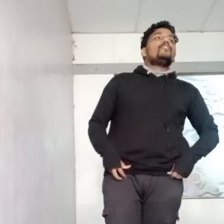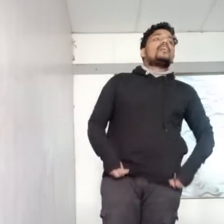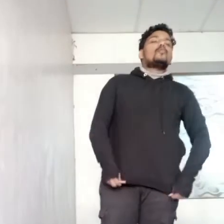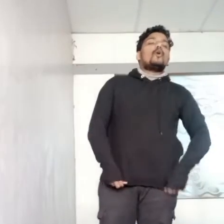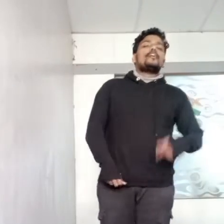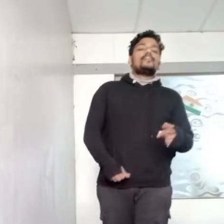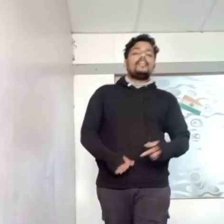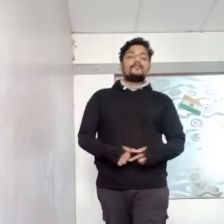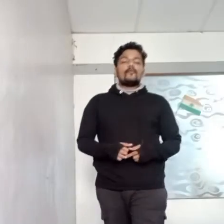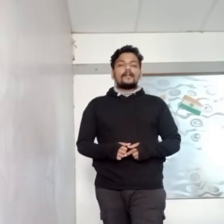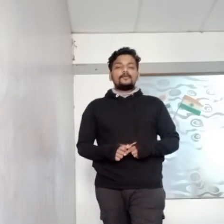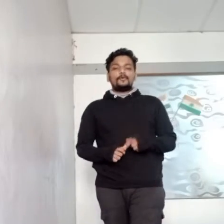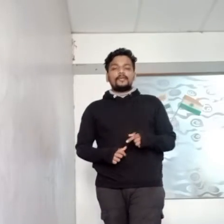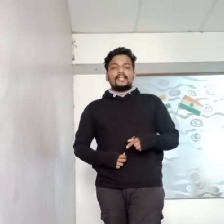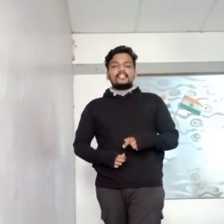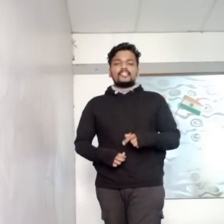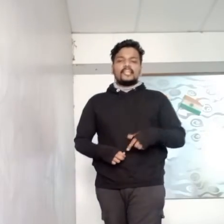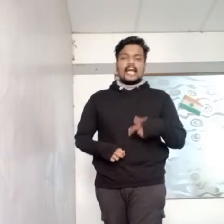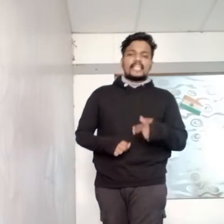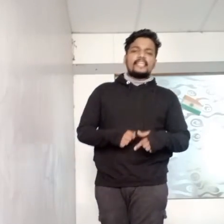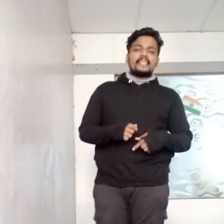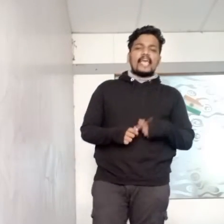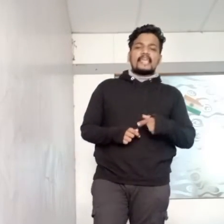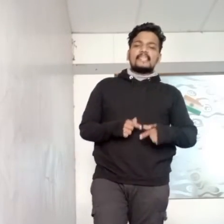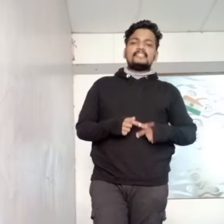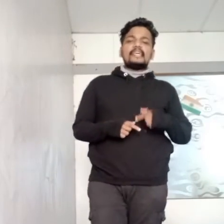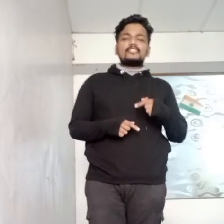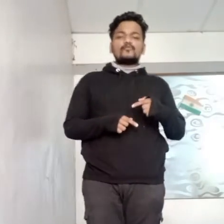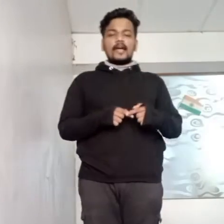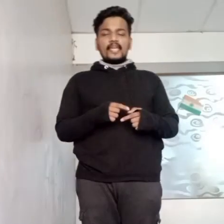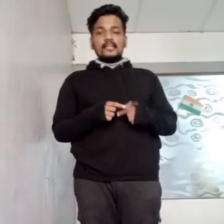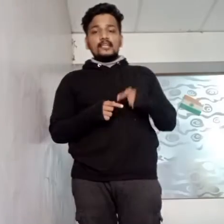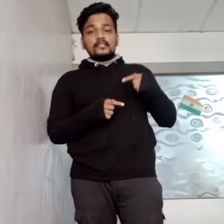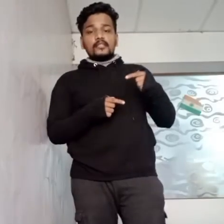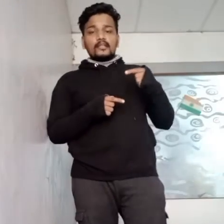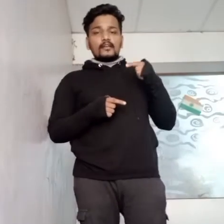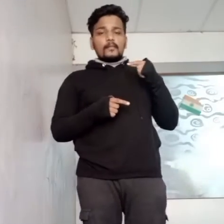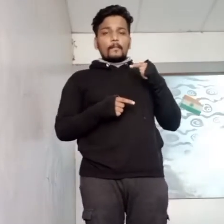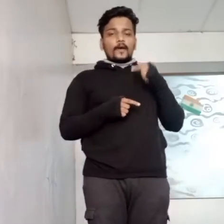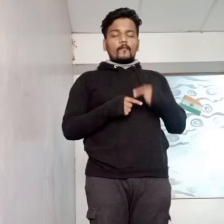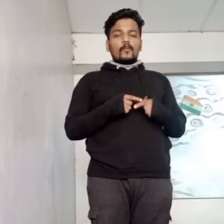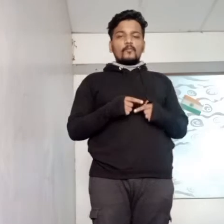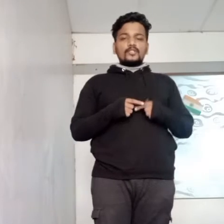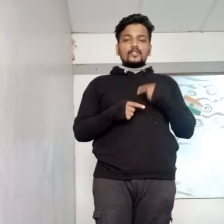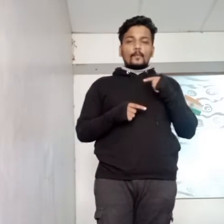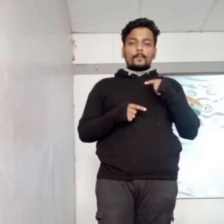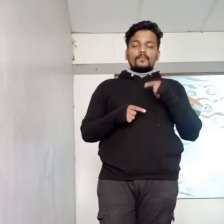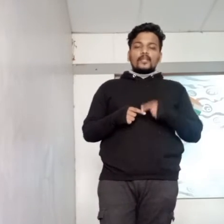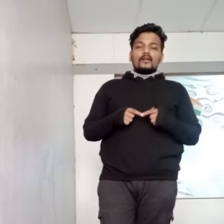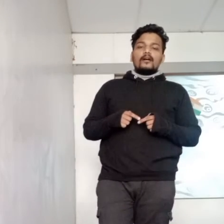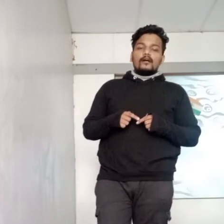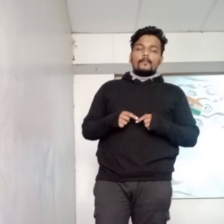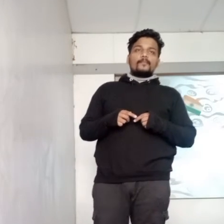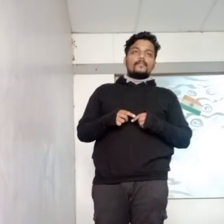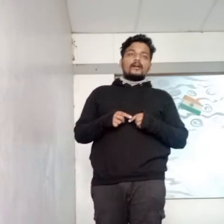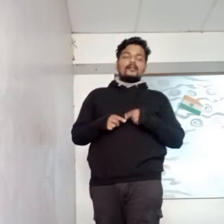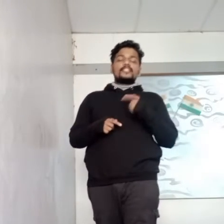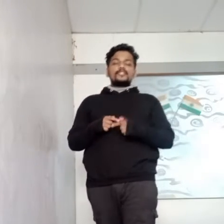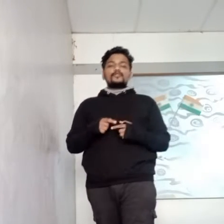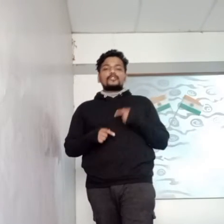are not required to create thread again and again. That's why the performance of execution of